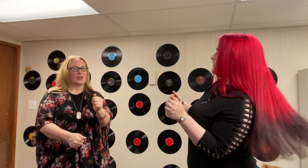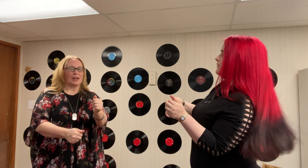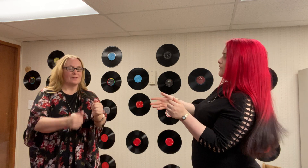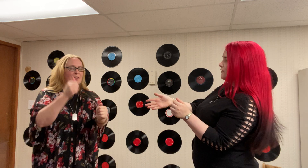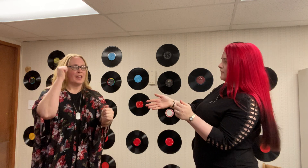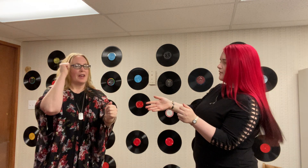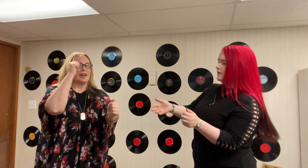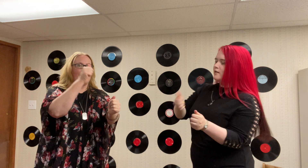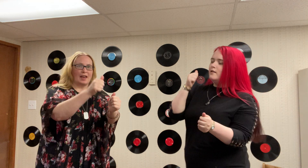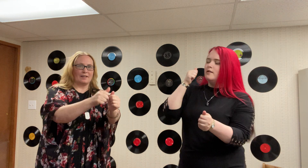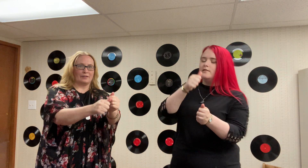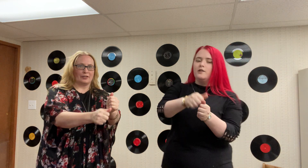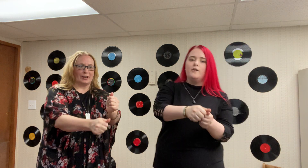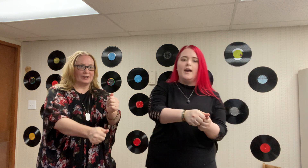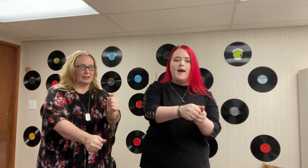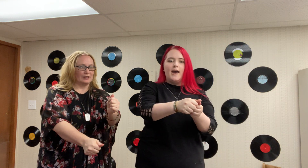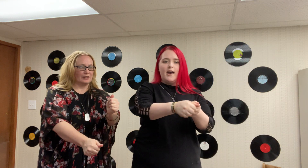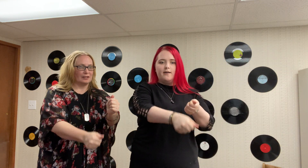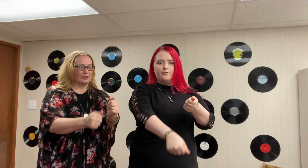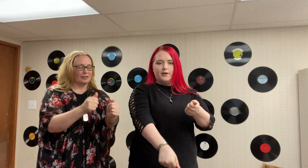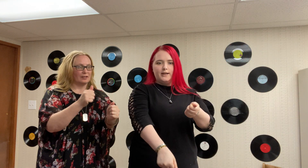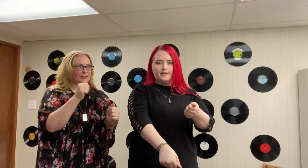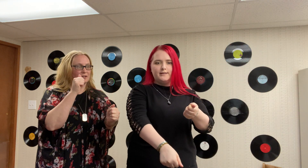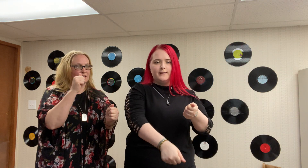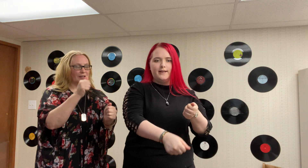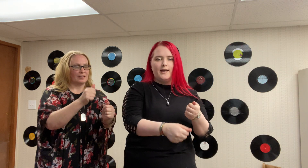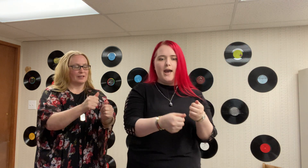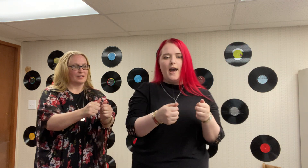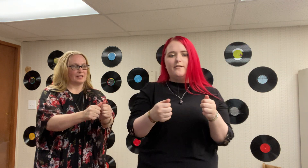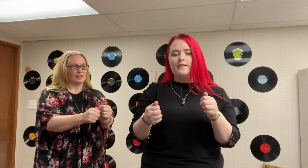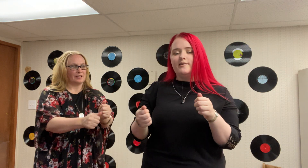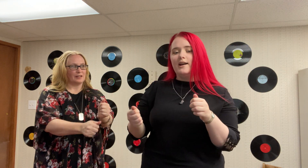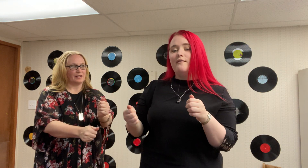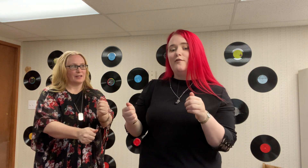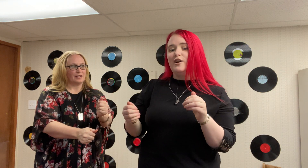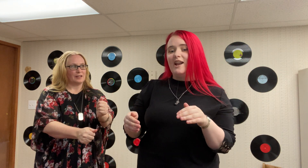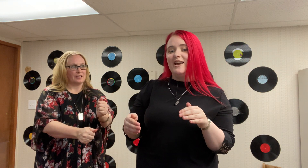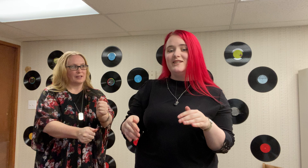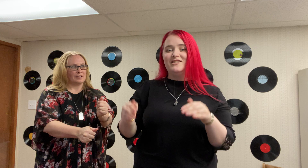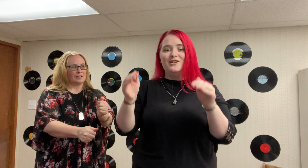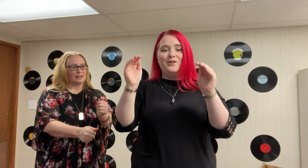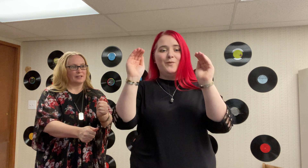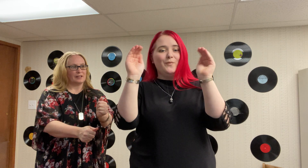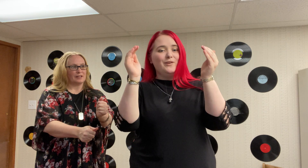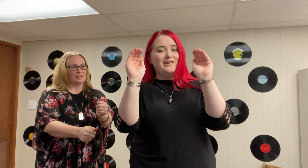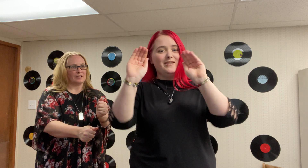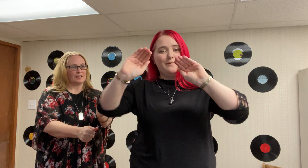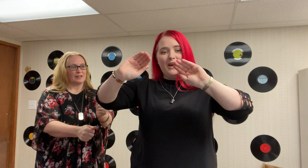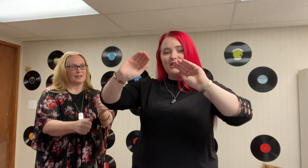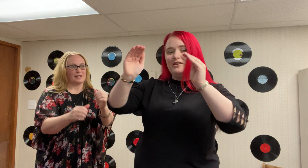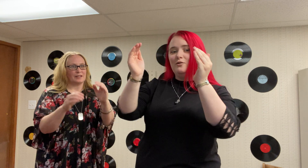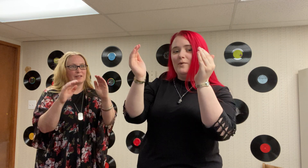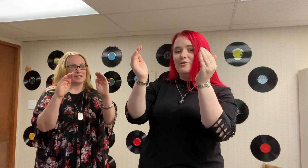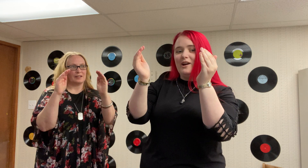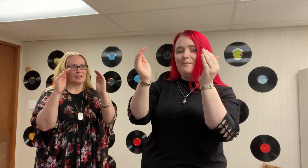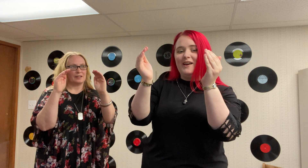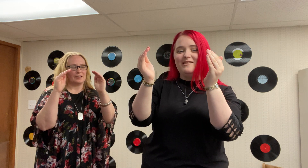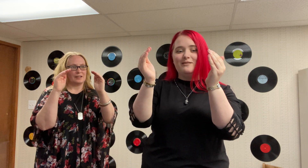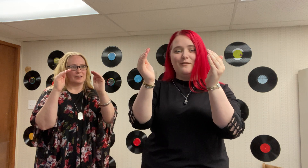Okay. Every. So every. And then the sign for night, we're using these magic little weird cup hands that we've